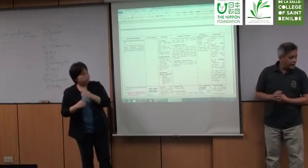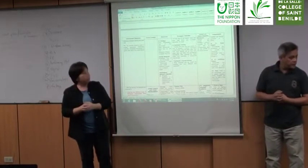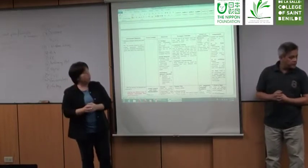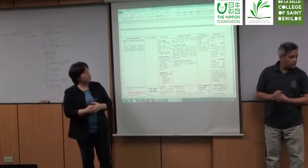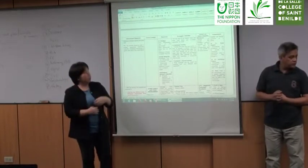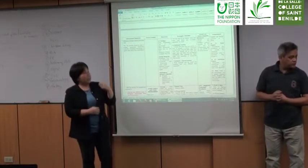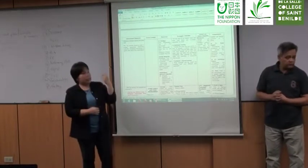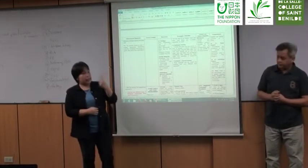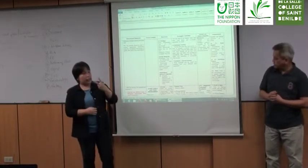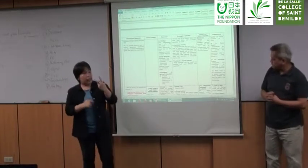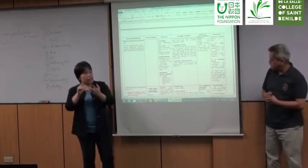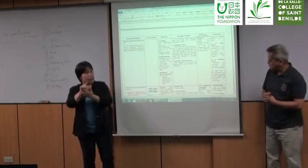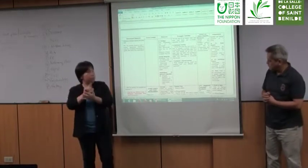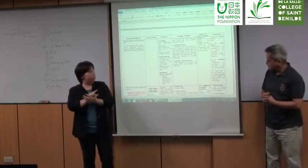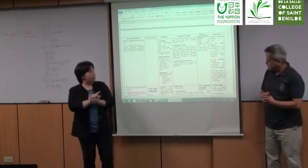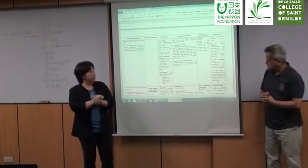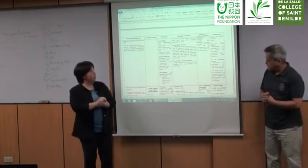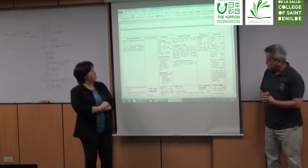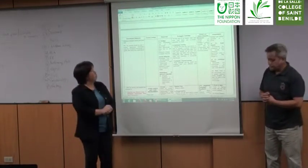levels of organization.